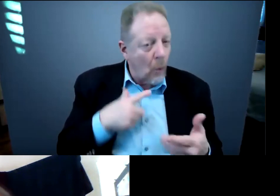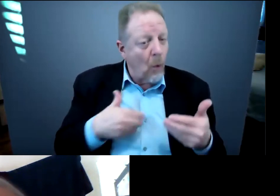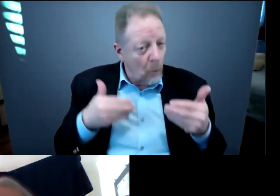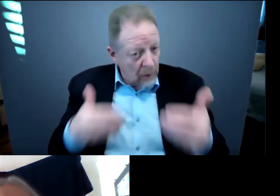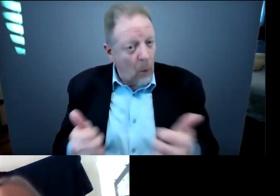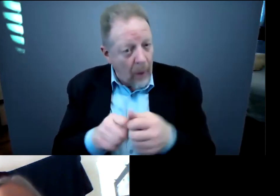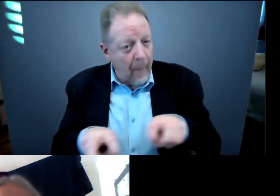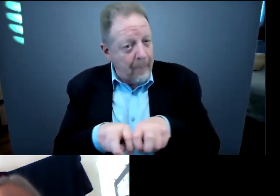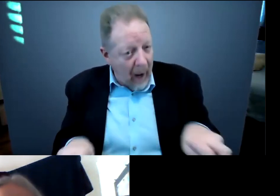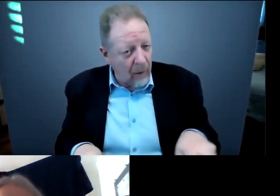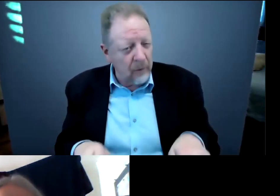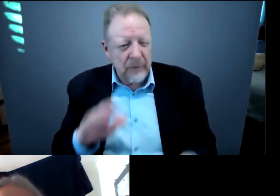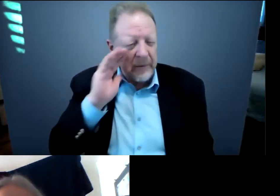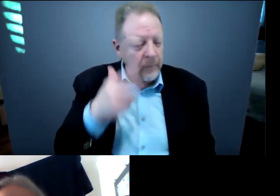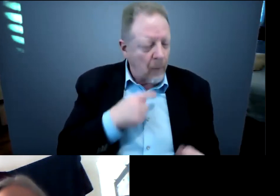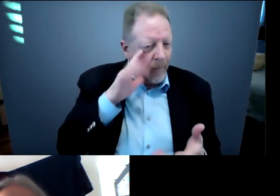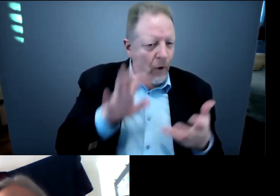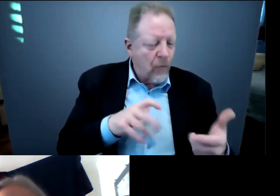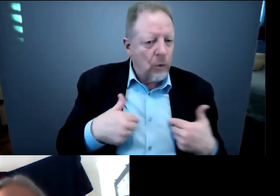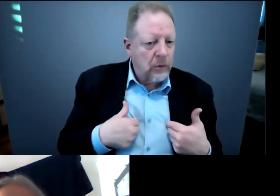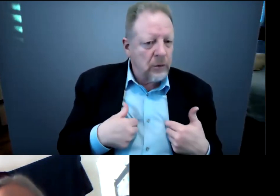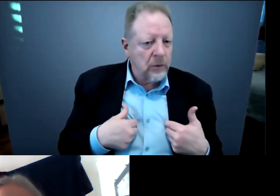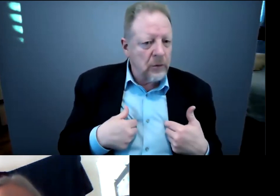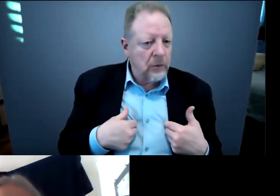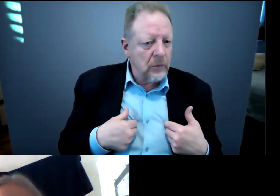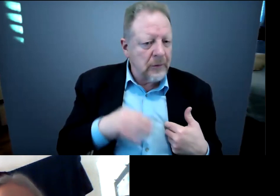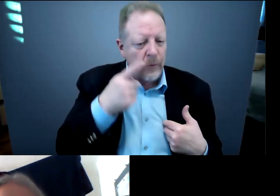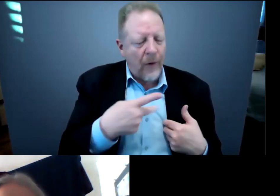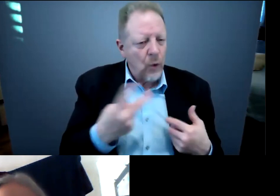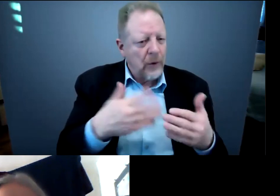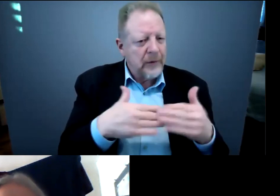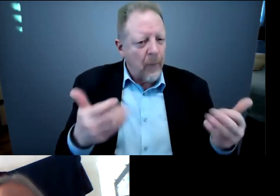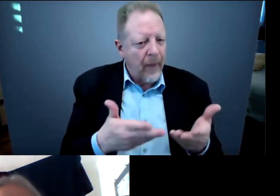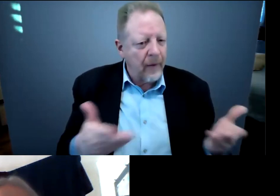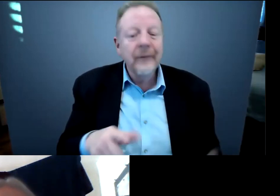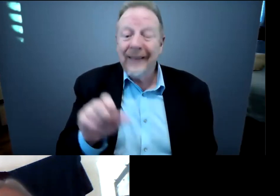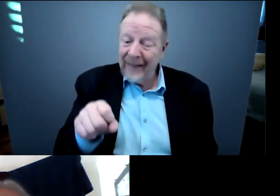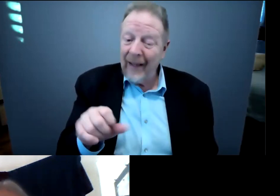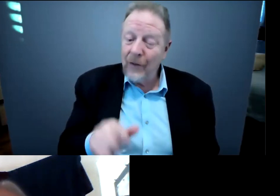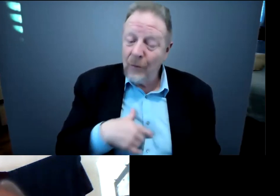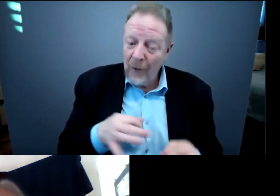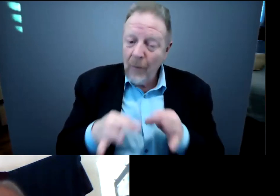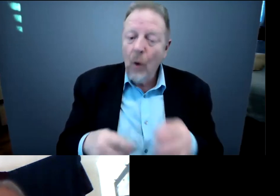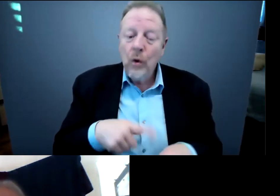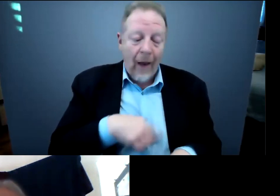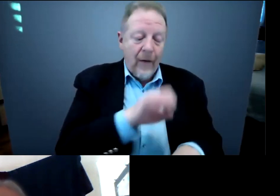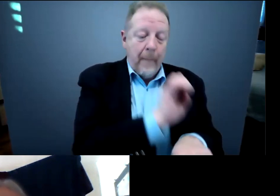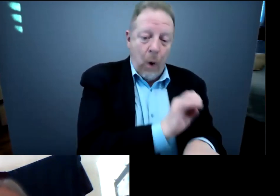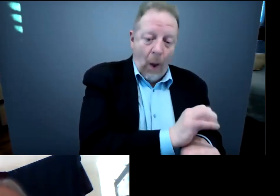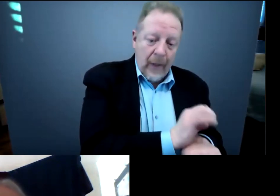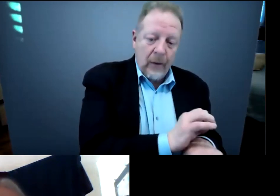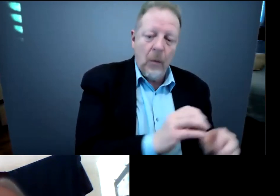and do this other thing? It seems like almost two things. That's what I was trying to say. I think we should make the employment